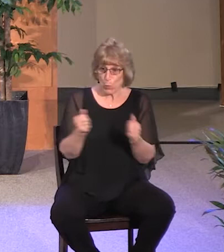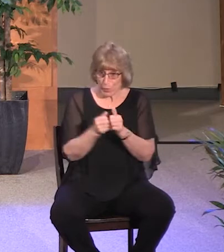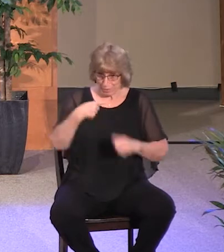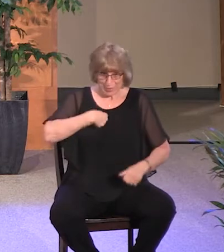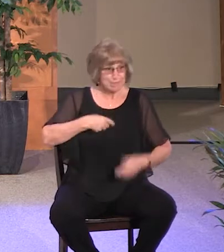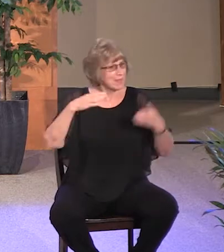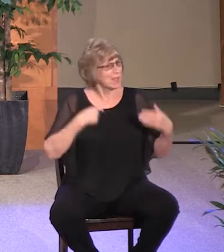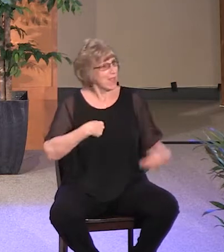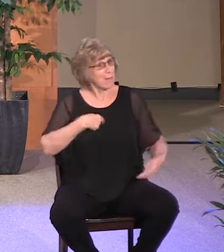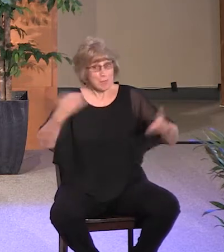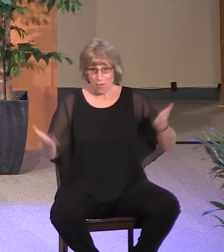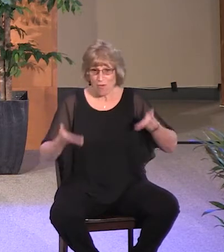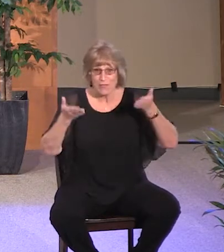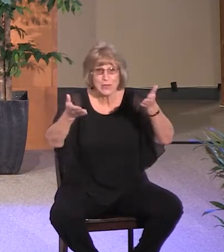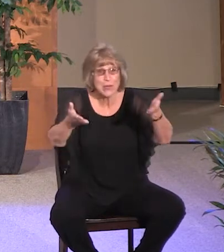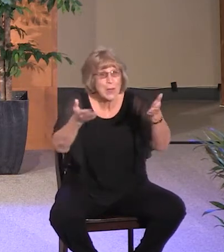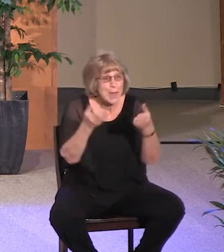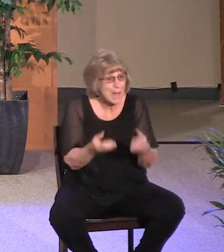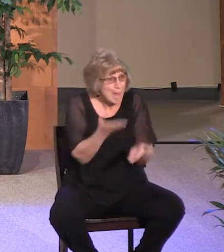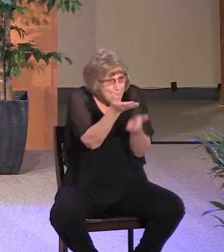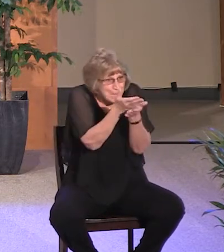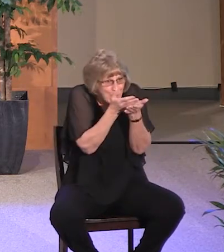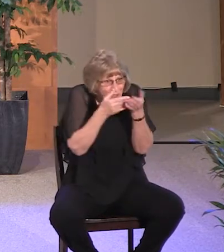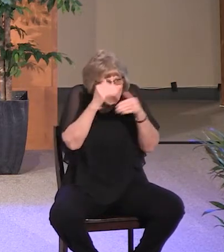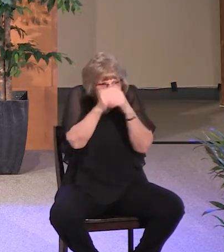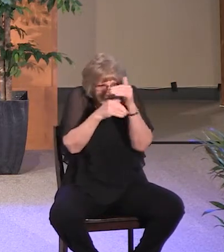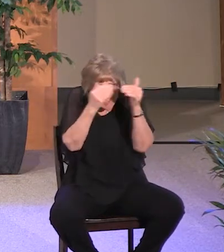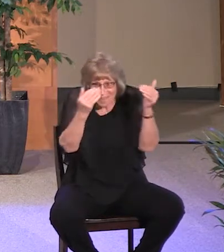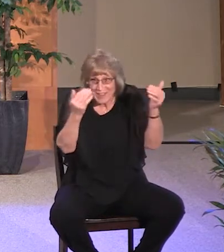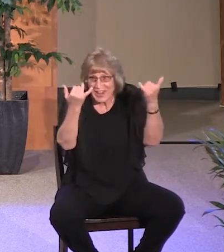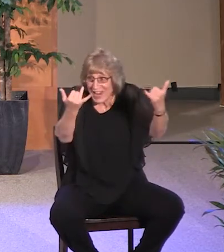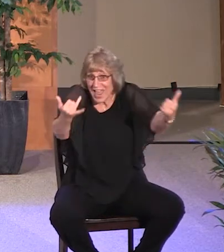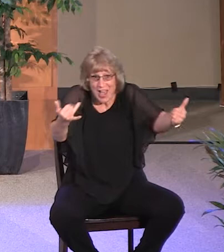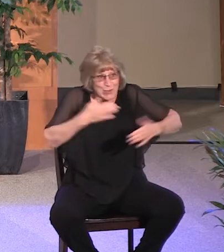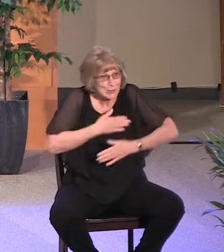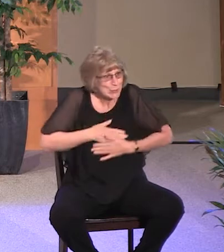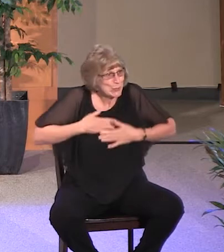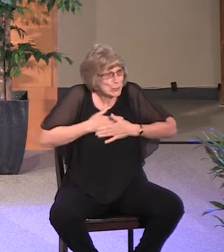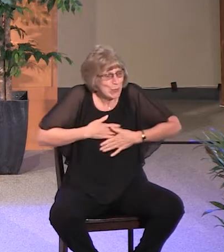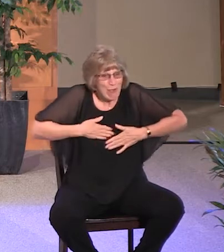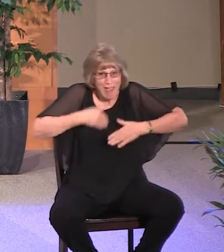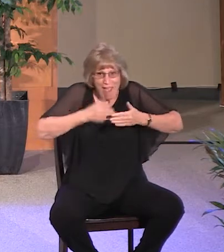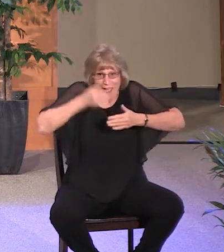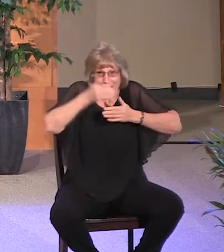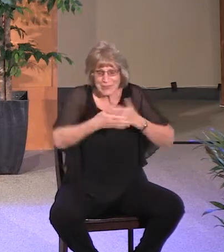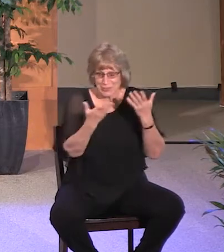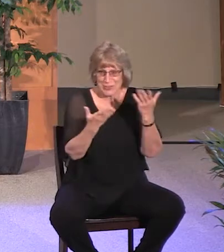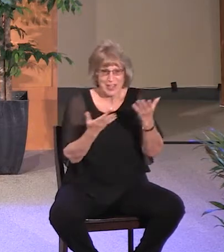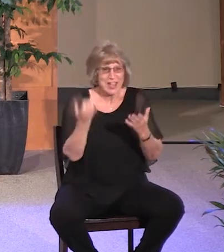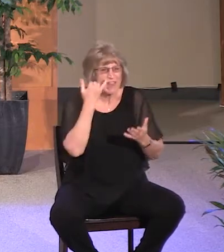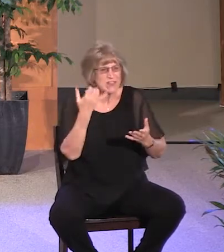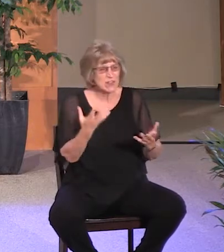you a slice of heaven now to be enjoyed after service if you're willing